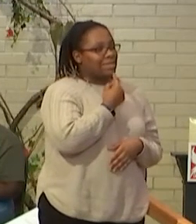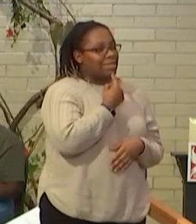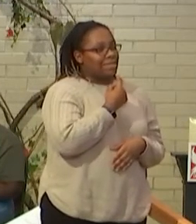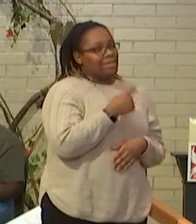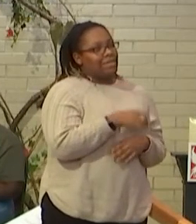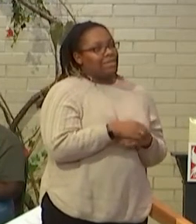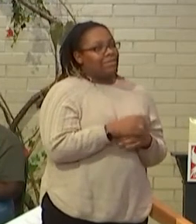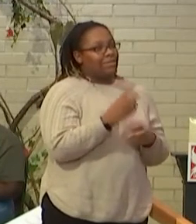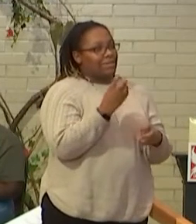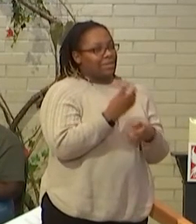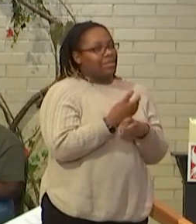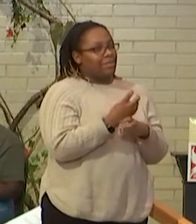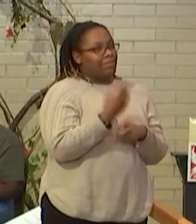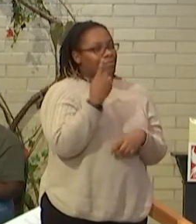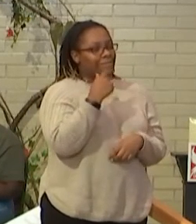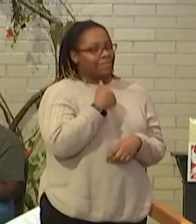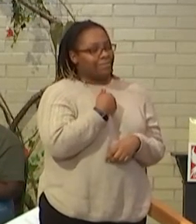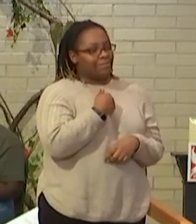was really hard to hear.